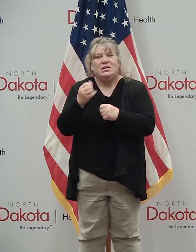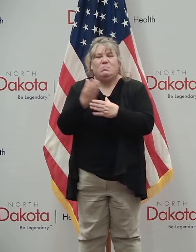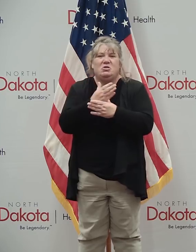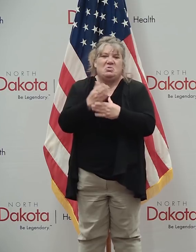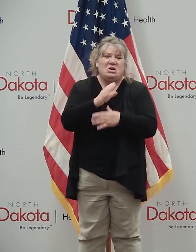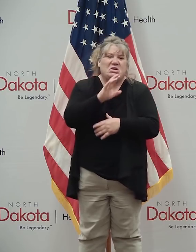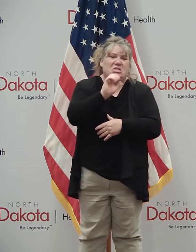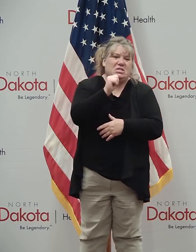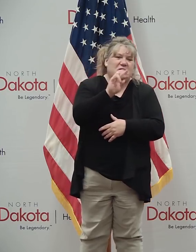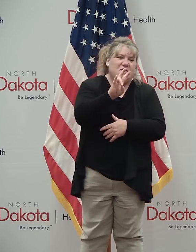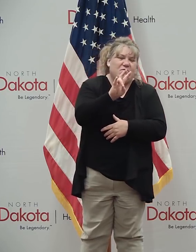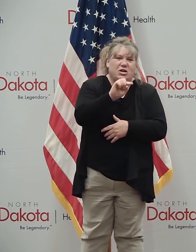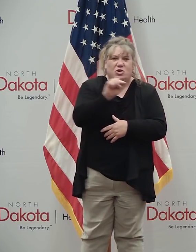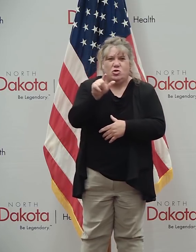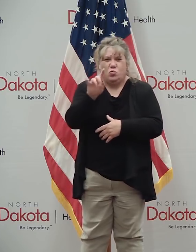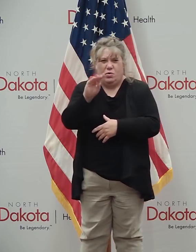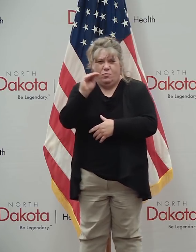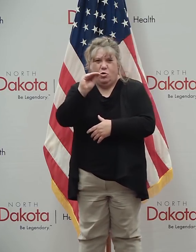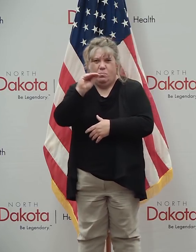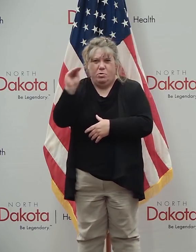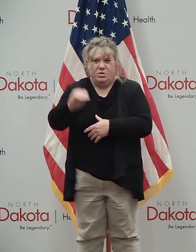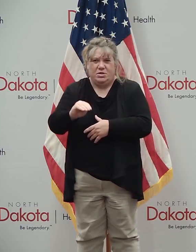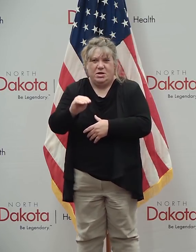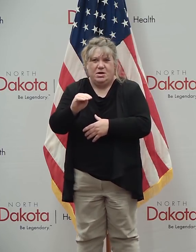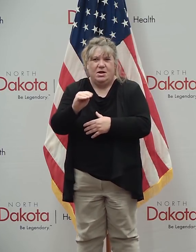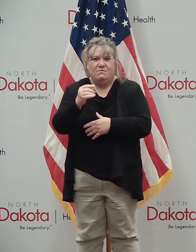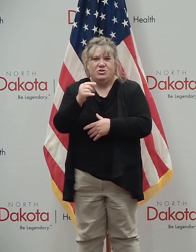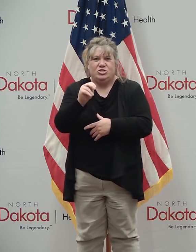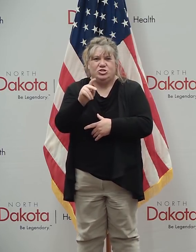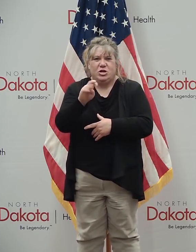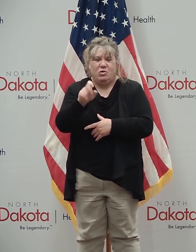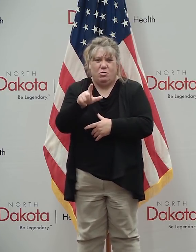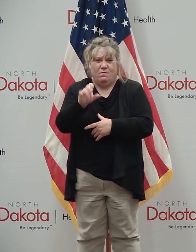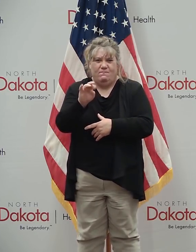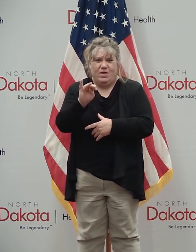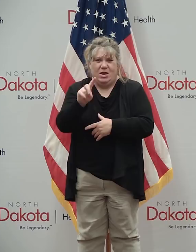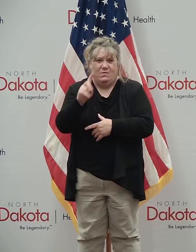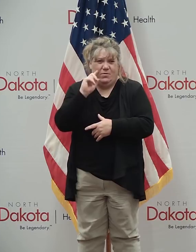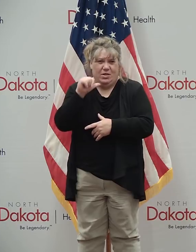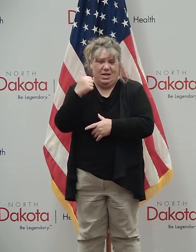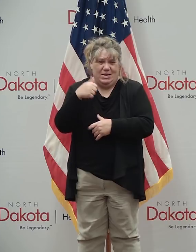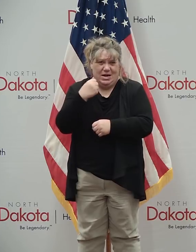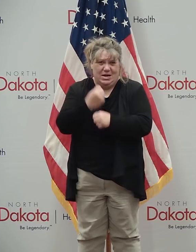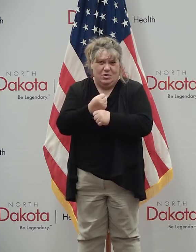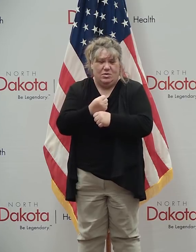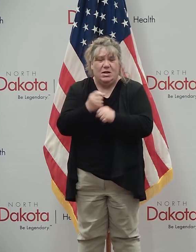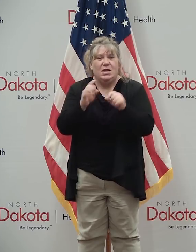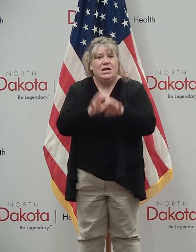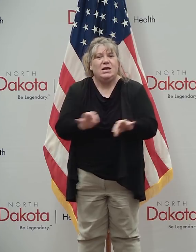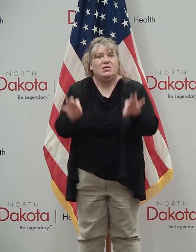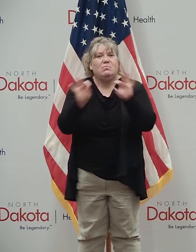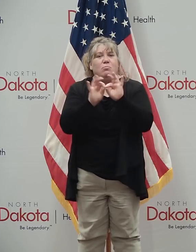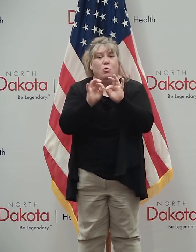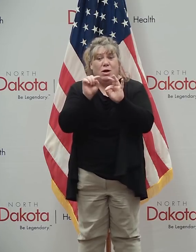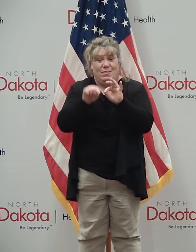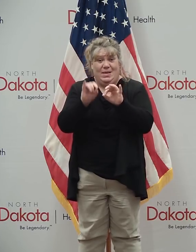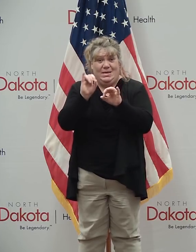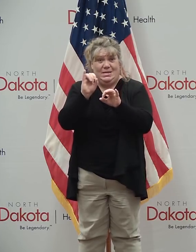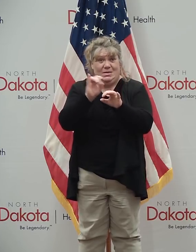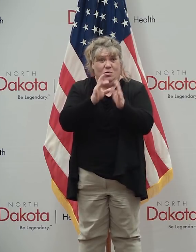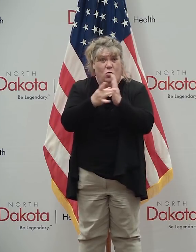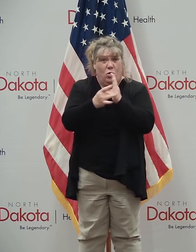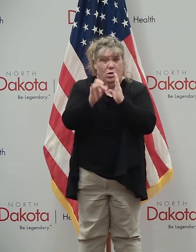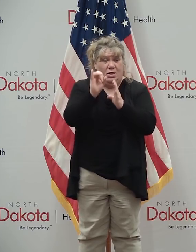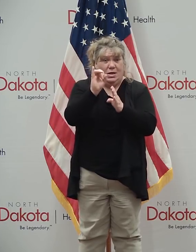between 17 to 24% of general fund over the last 10 years. So very important that this industry, which is